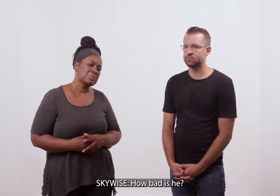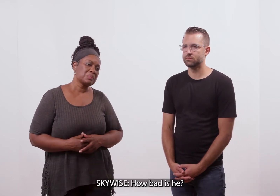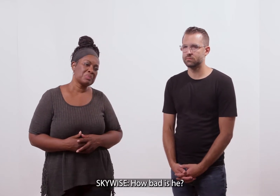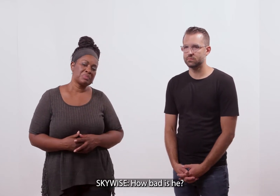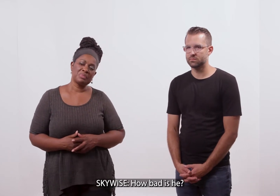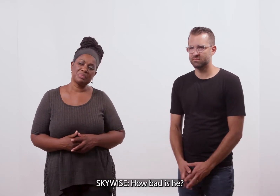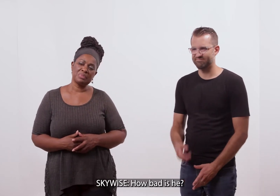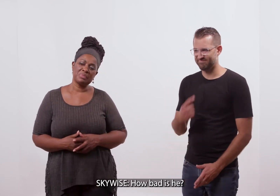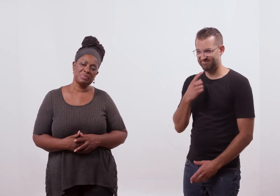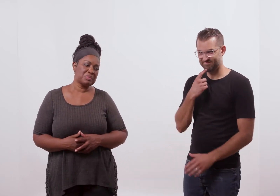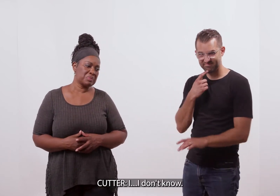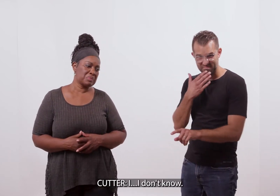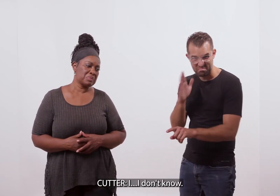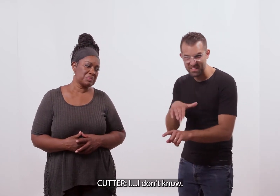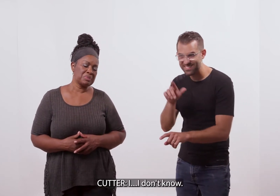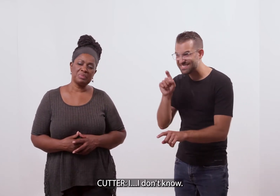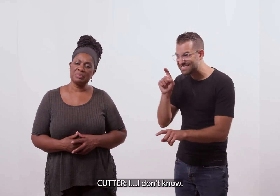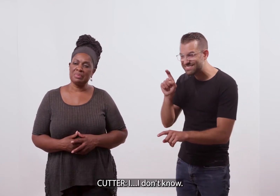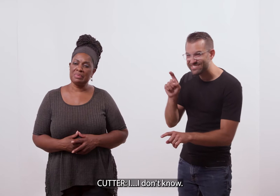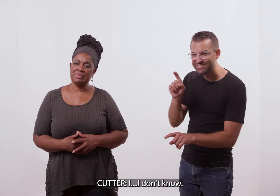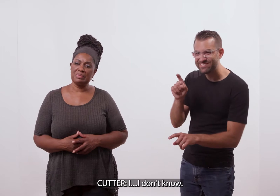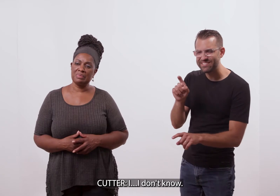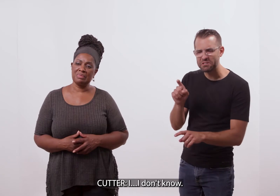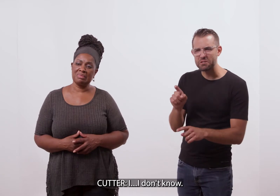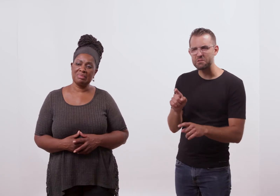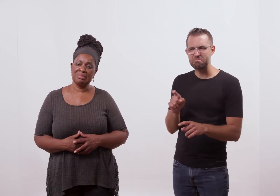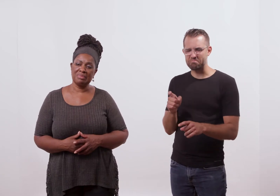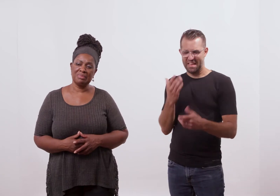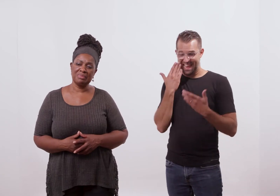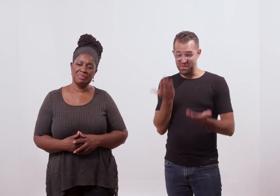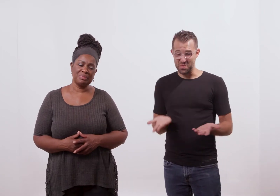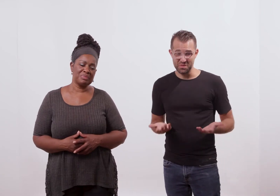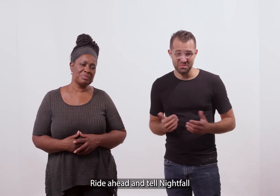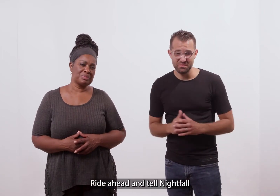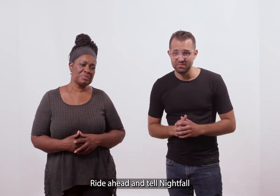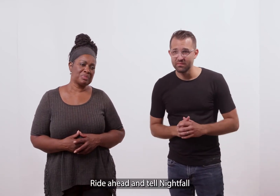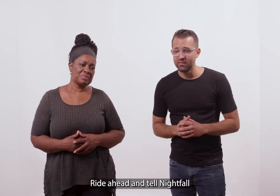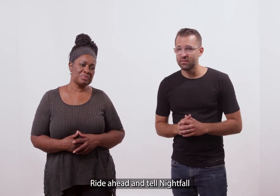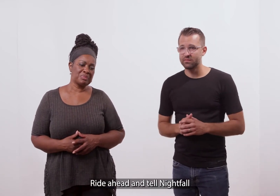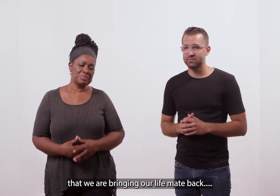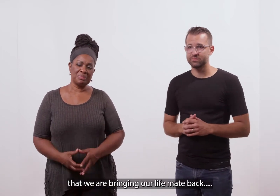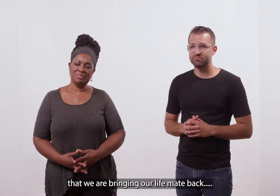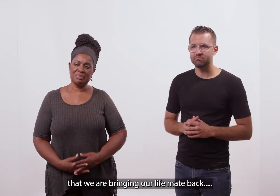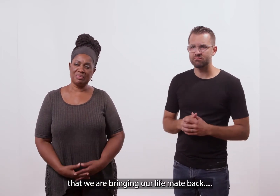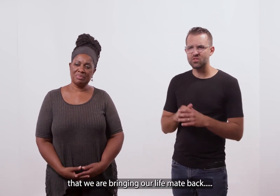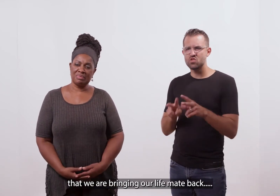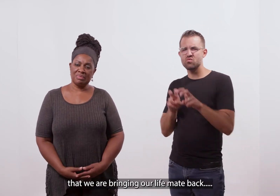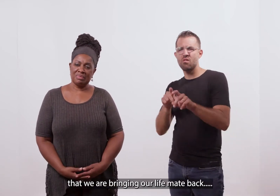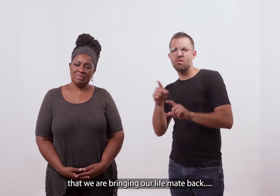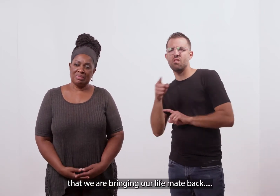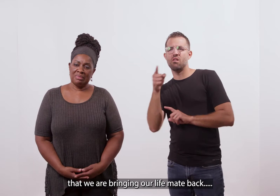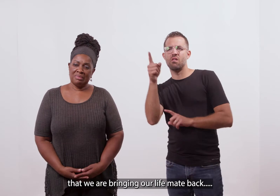bad is he? I don't know. Ride ahead until nightfall that we're bringing our life mate